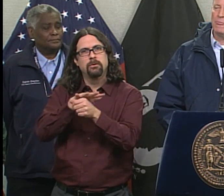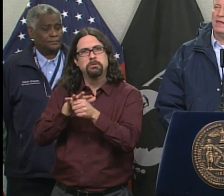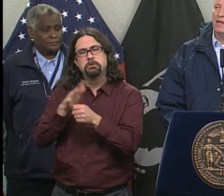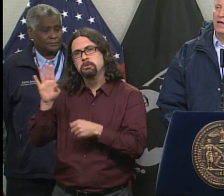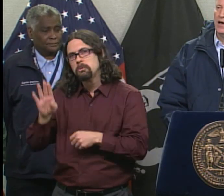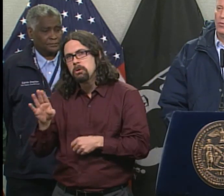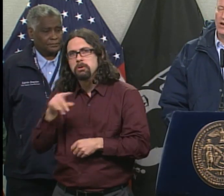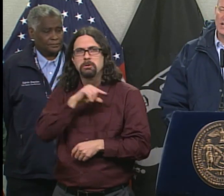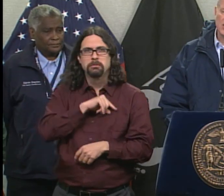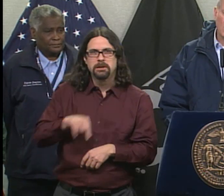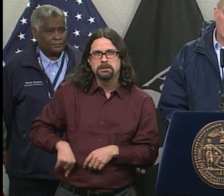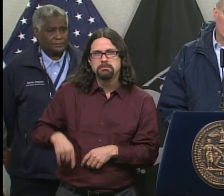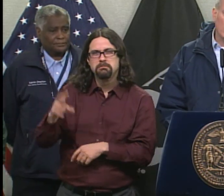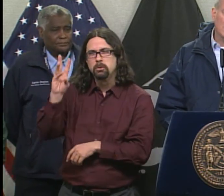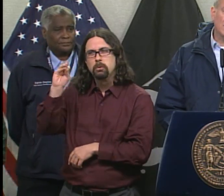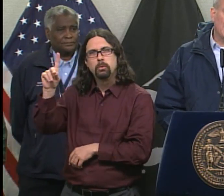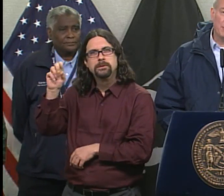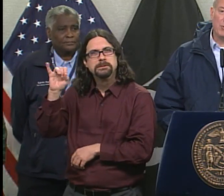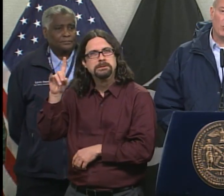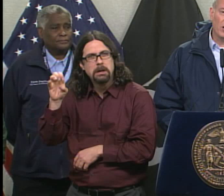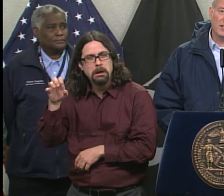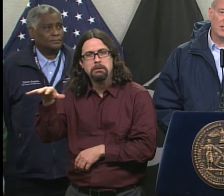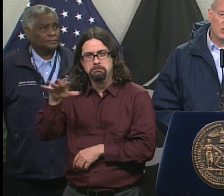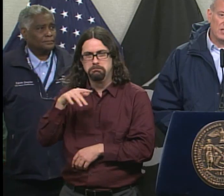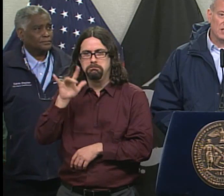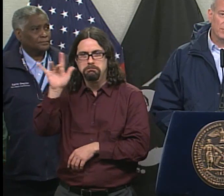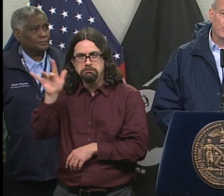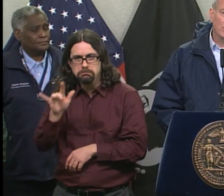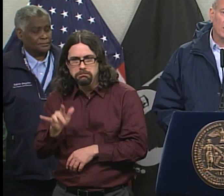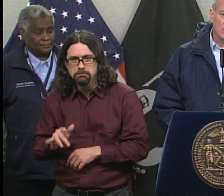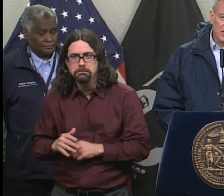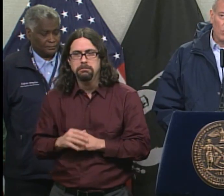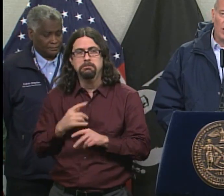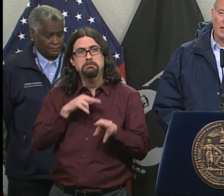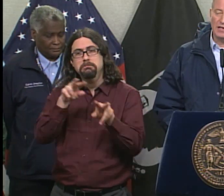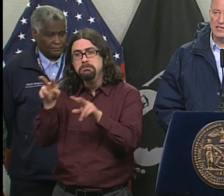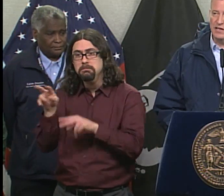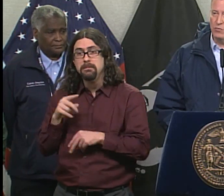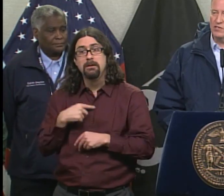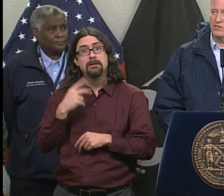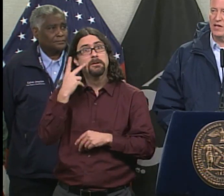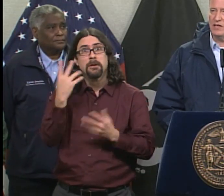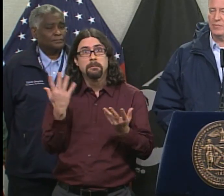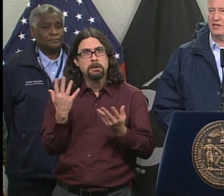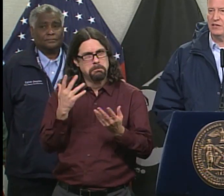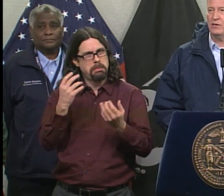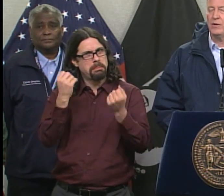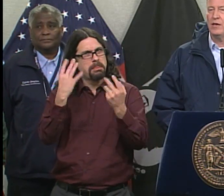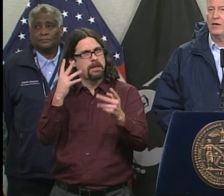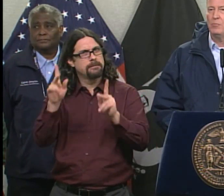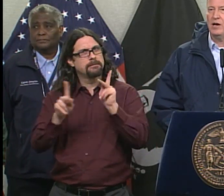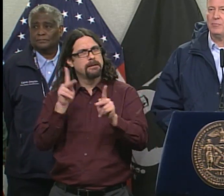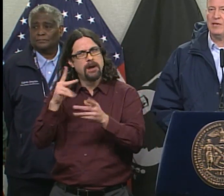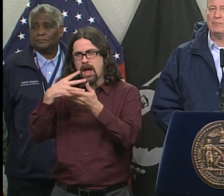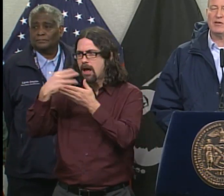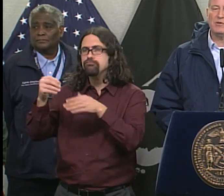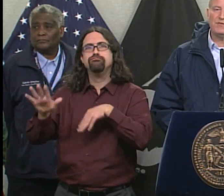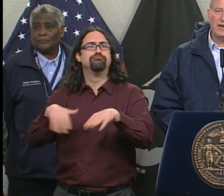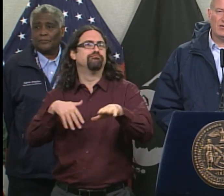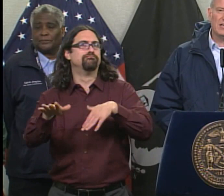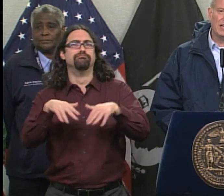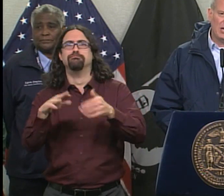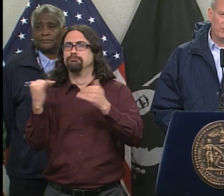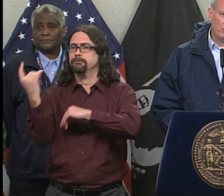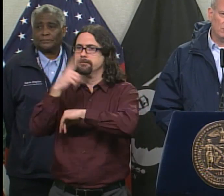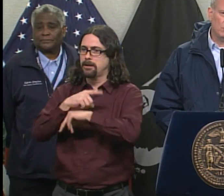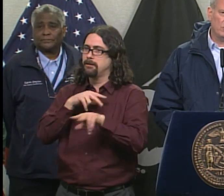OEM. What I saw was a lot of people walking in the streets. Now, I understand why. A lot of the sidewalks have not yet been cleared, but people have to be